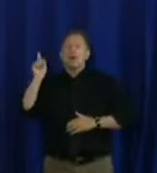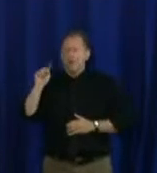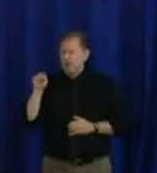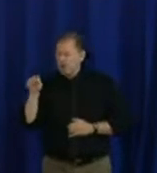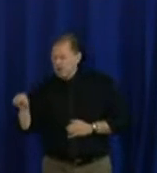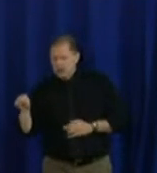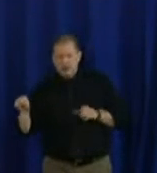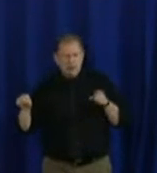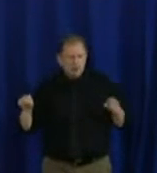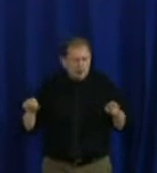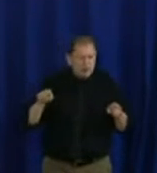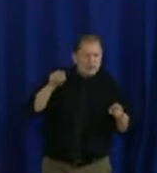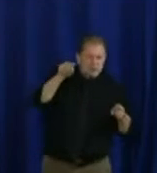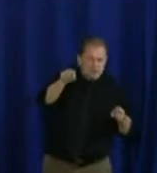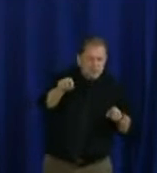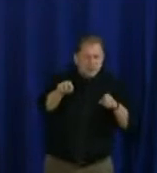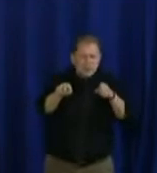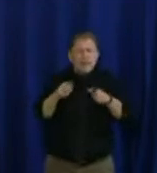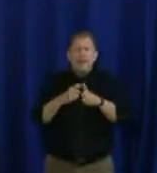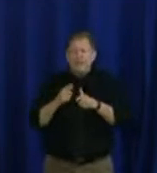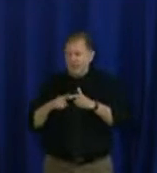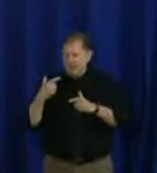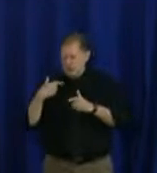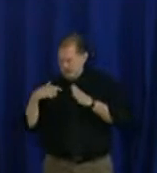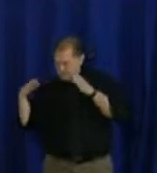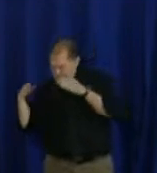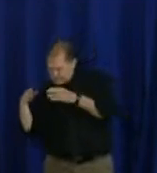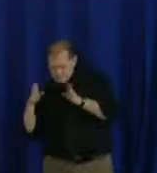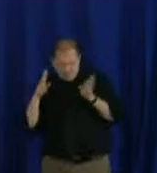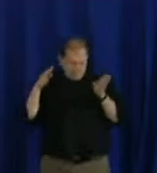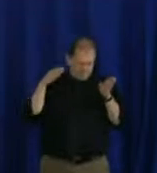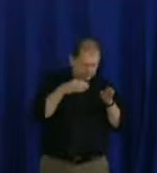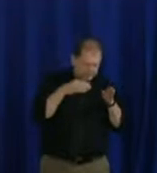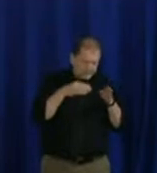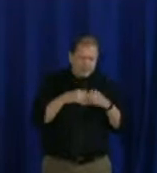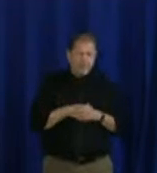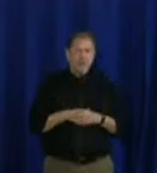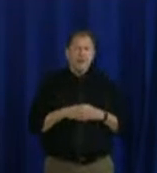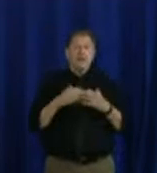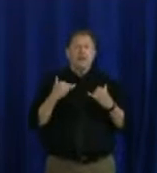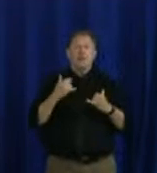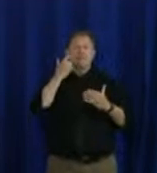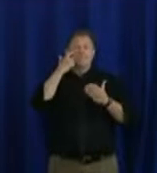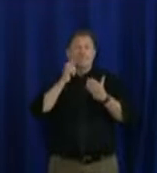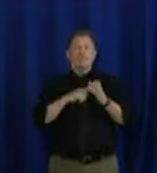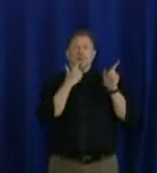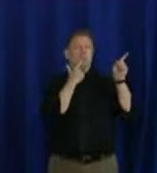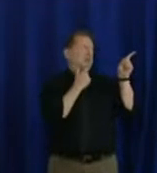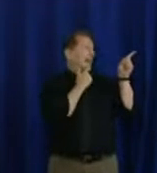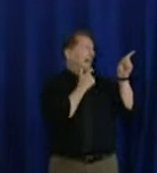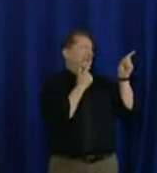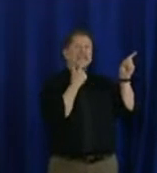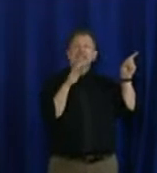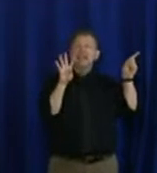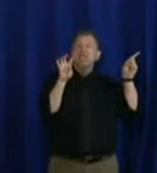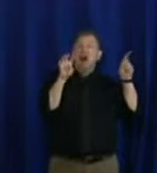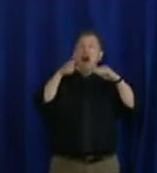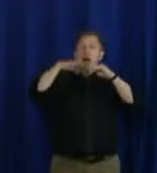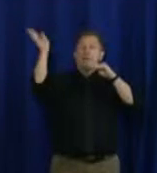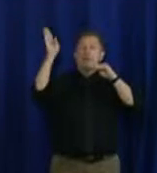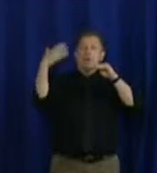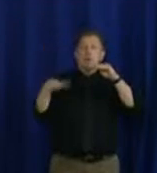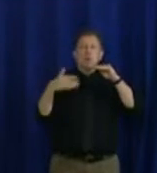our guidance. I do want to point out, though, that red, that 400 plus cases. That, again,